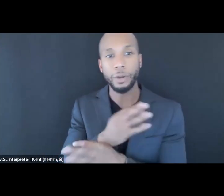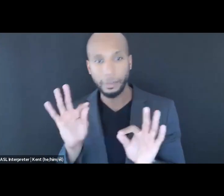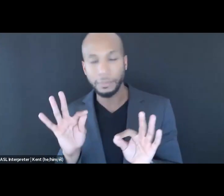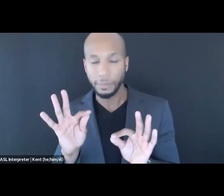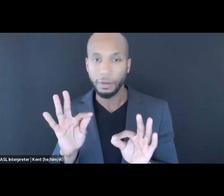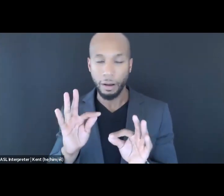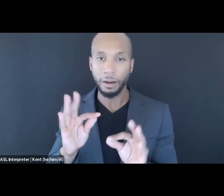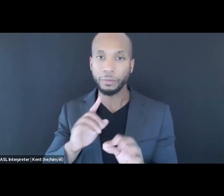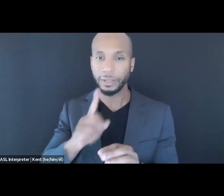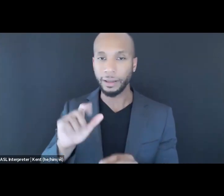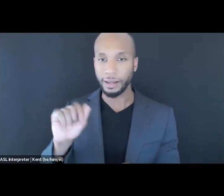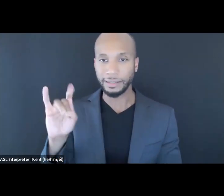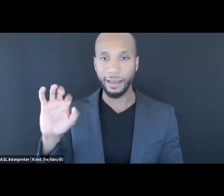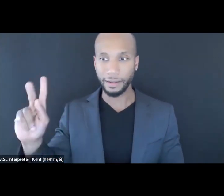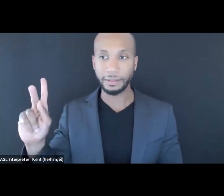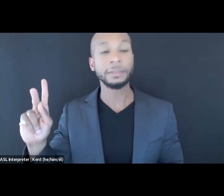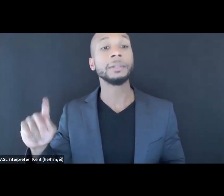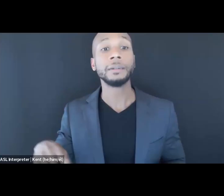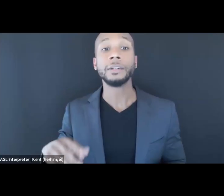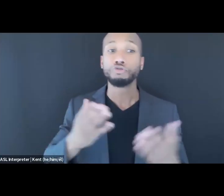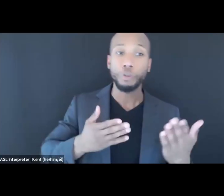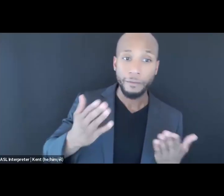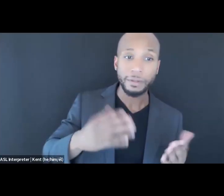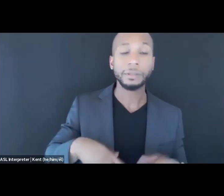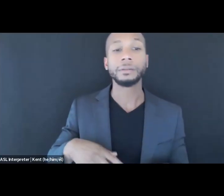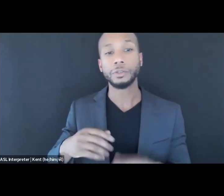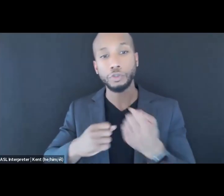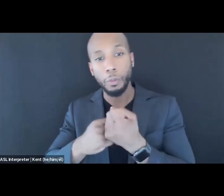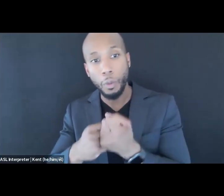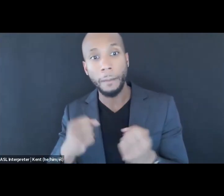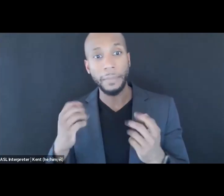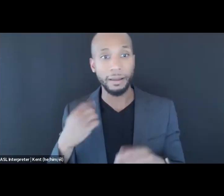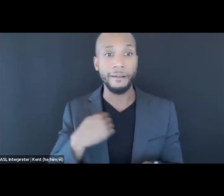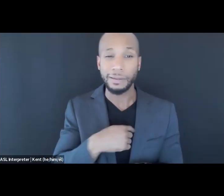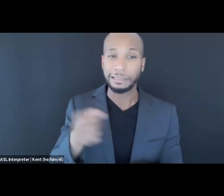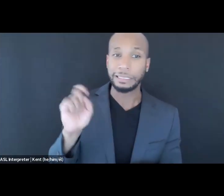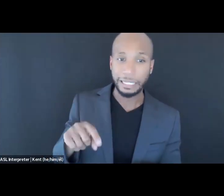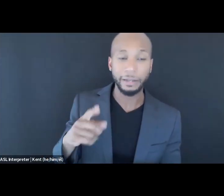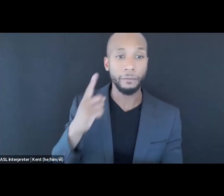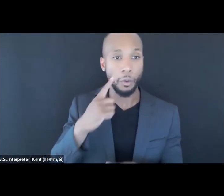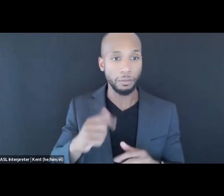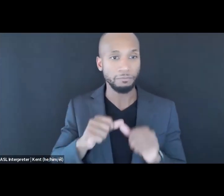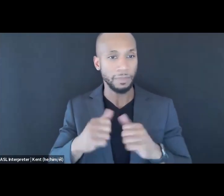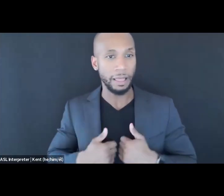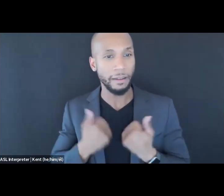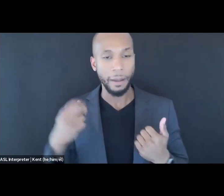attacked. The services and supports many of us need to live are being cut and